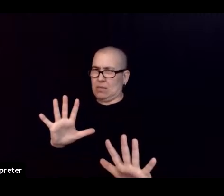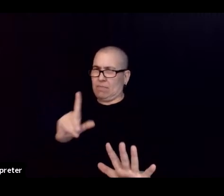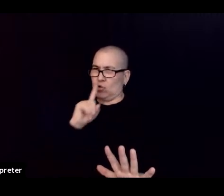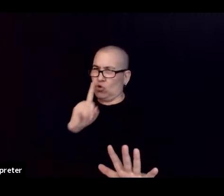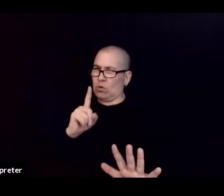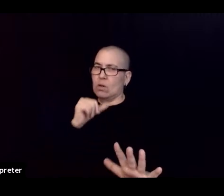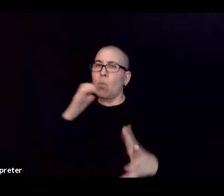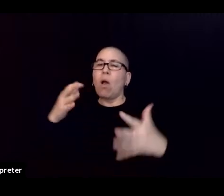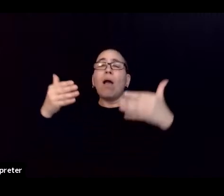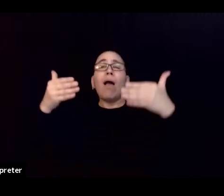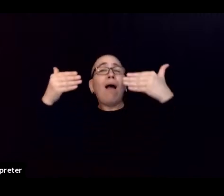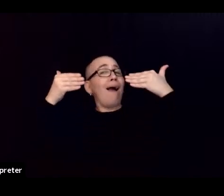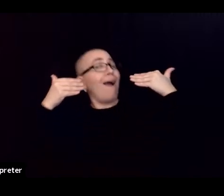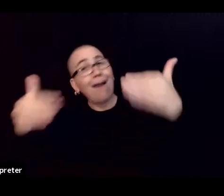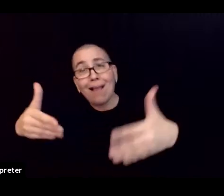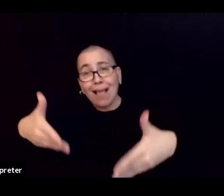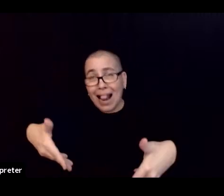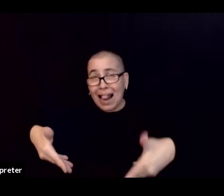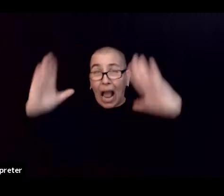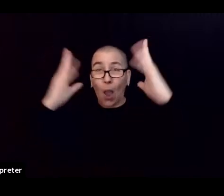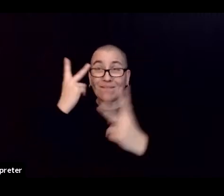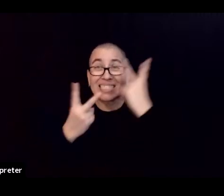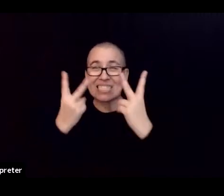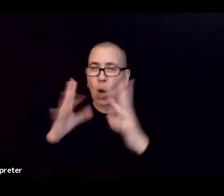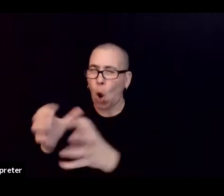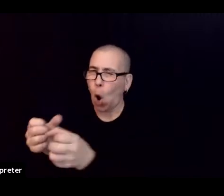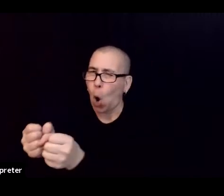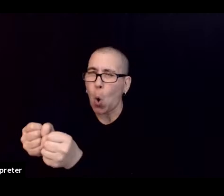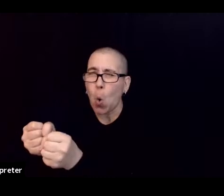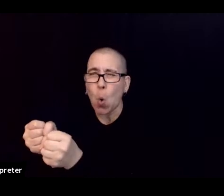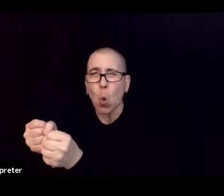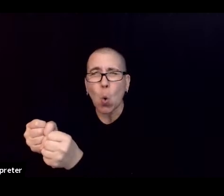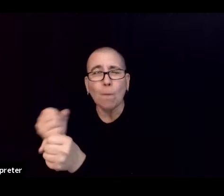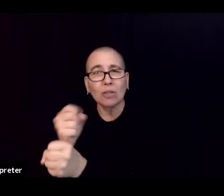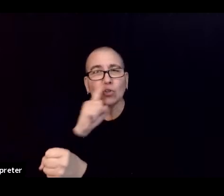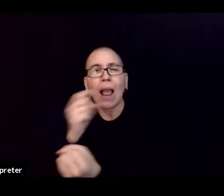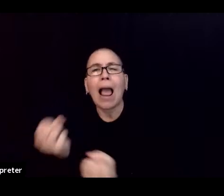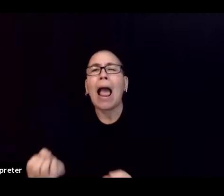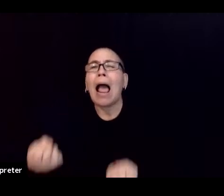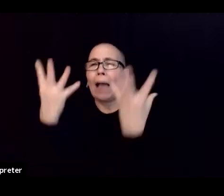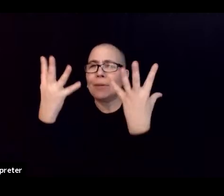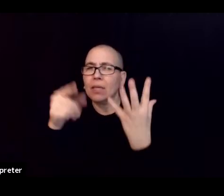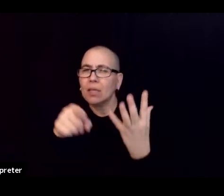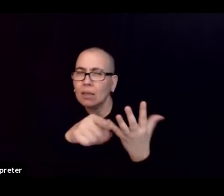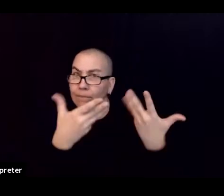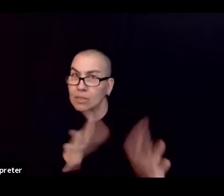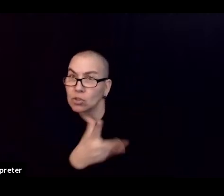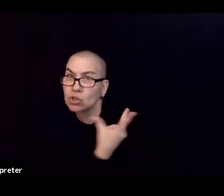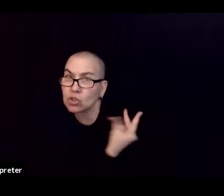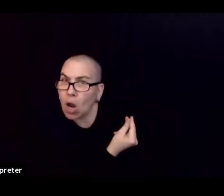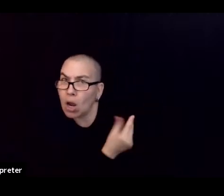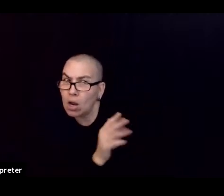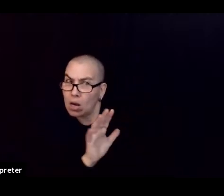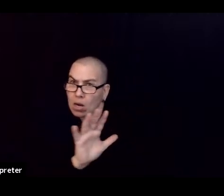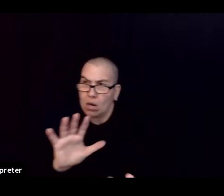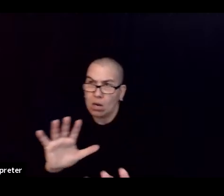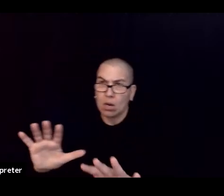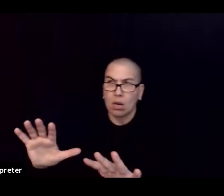of this population, they're being very cautious, obviously because of what we saw with disease transmission and death